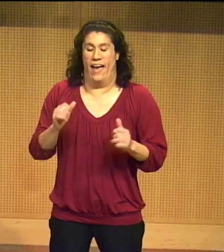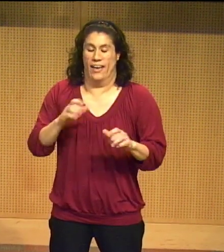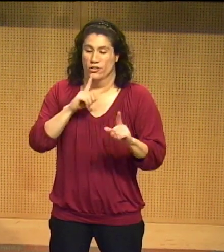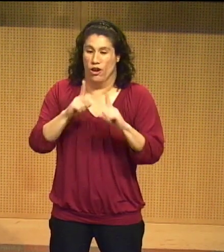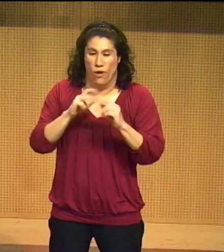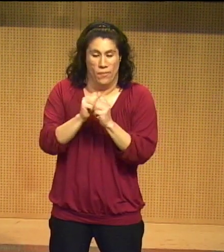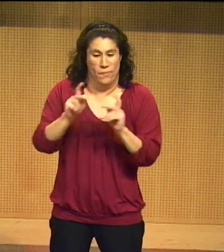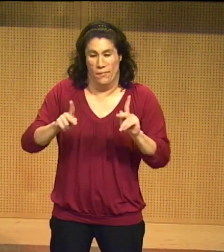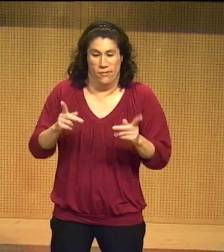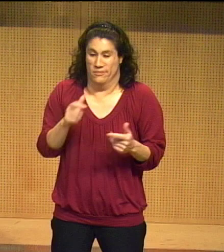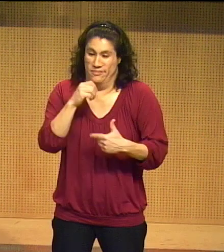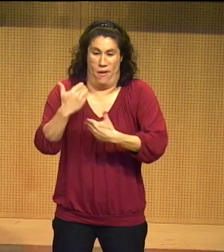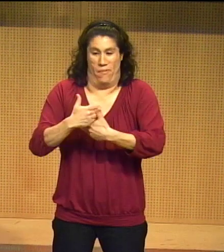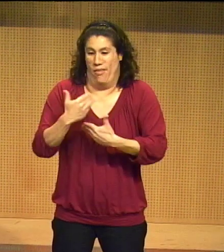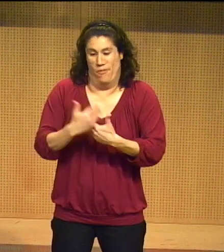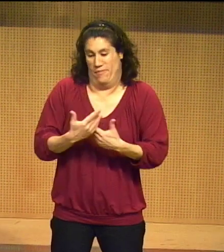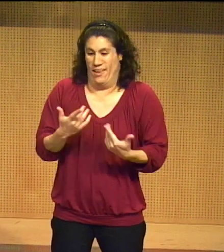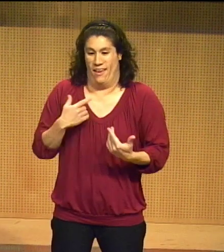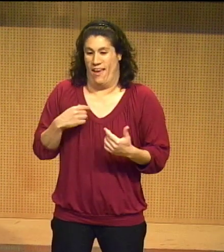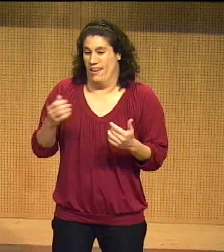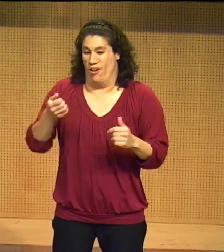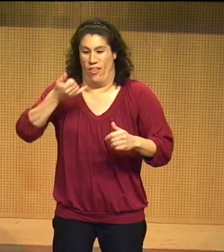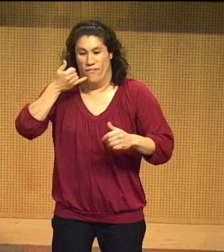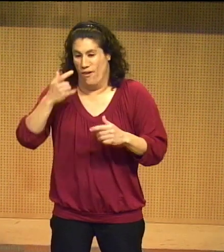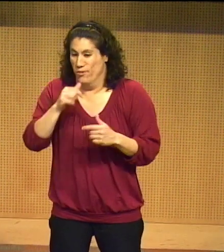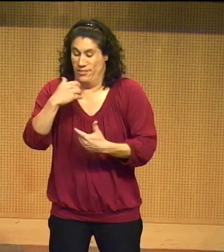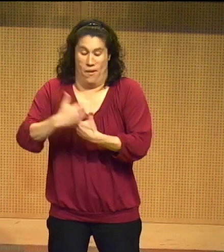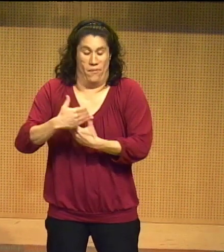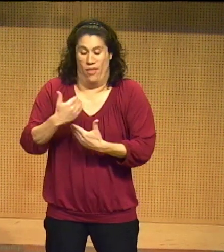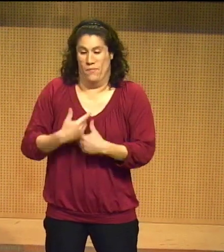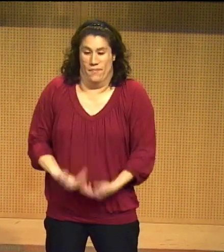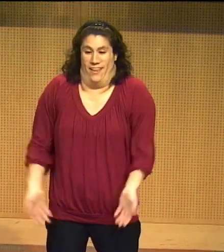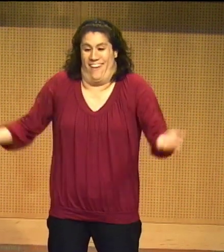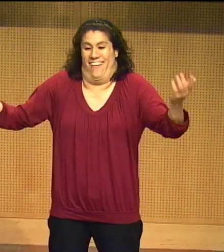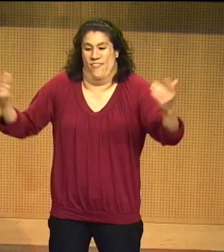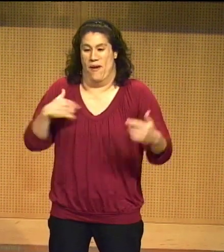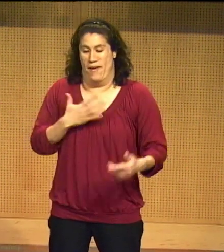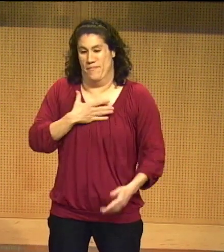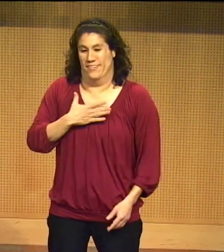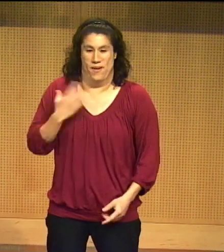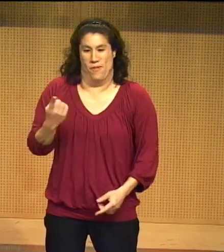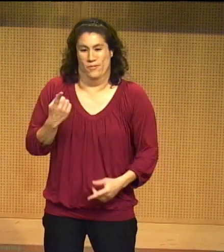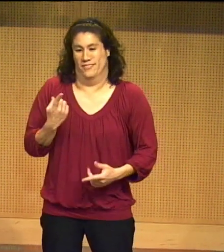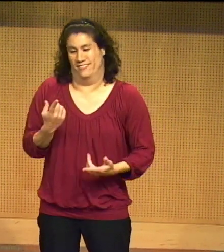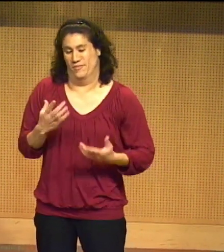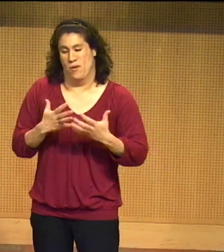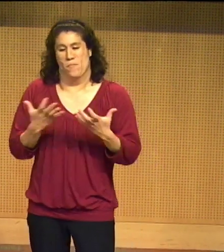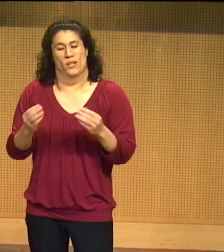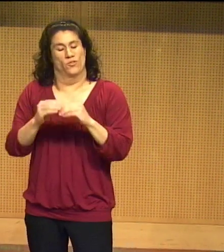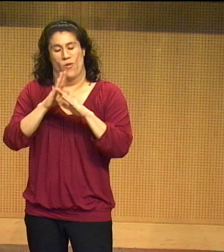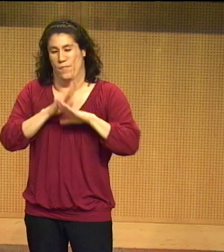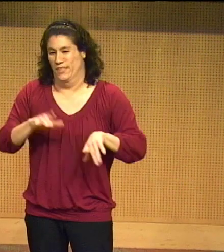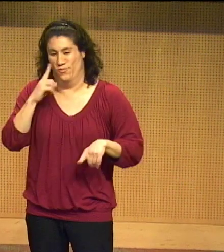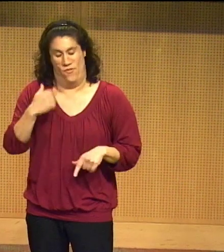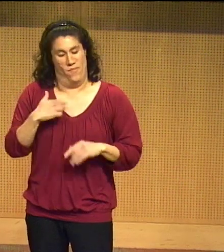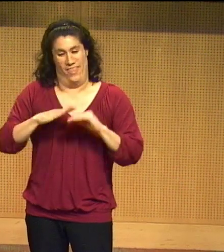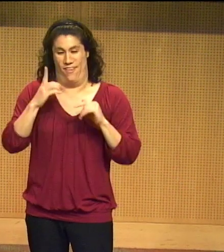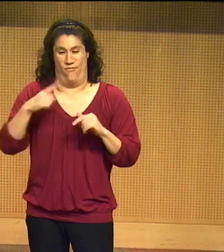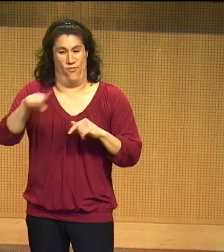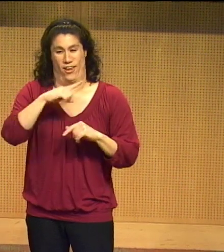work and get it done. None of it bothers me. I can take care of phone calls and get it done. It's so much more quiet and peaceful for me to